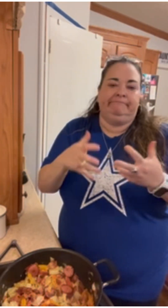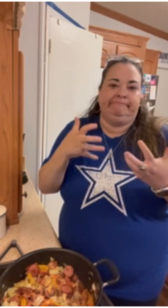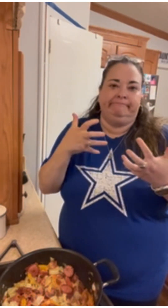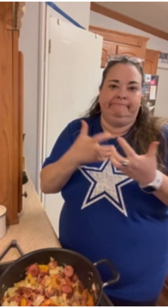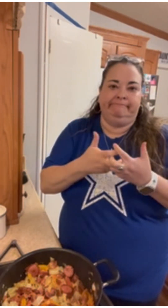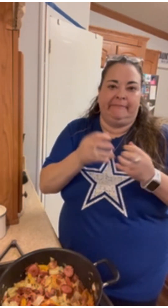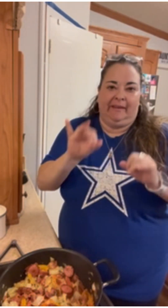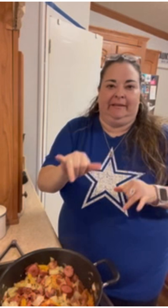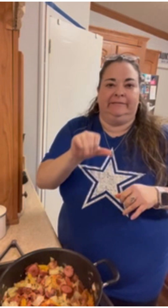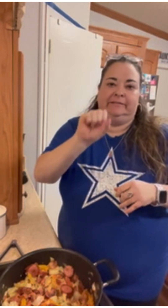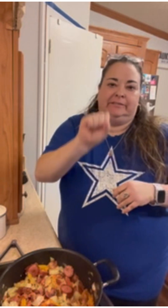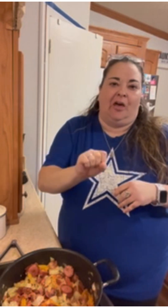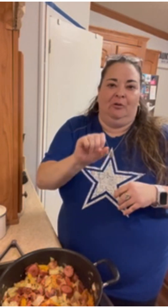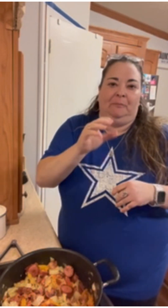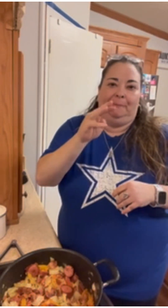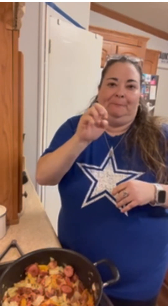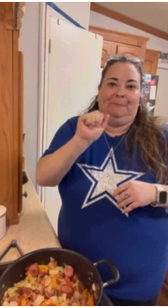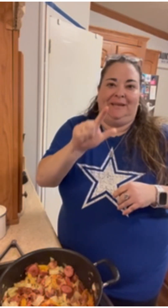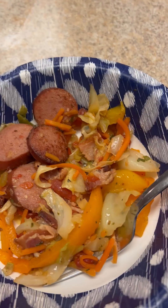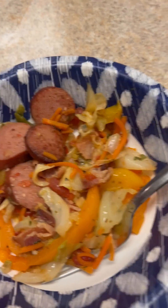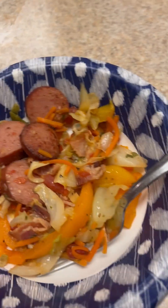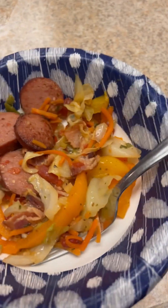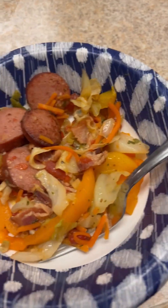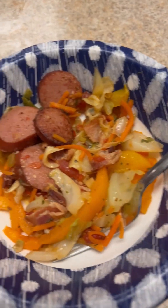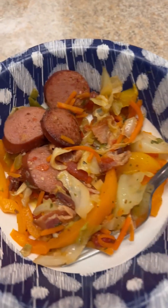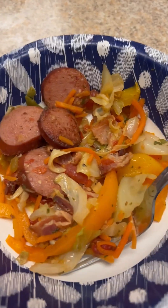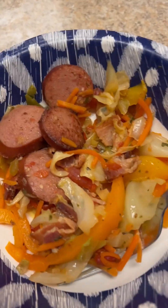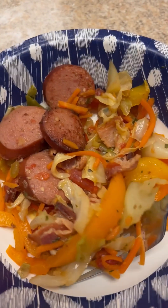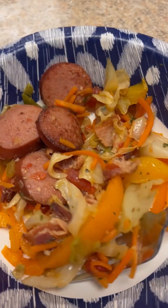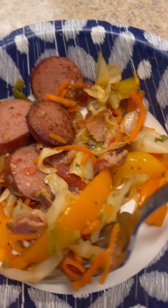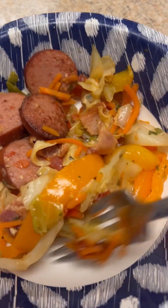some cornbread in the oven, and this is going to be a perfect Southern meal.